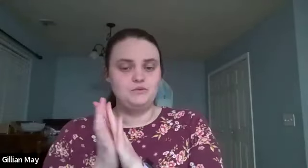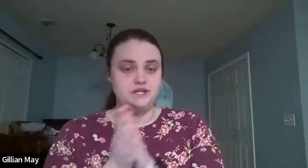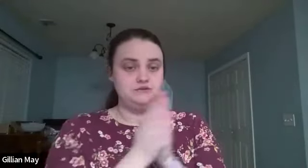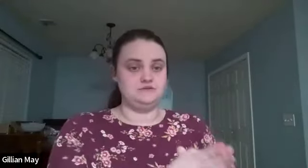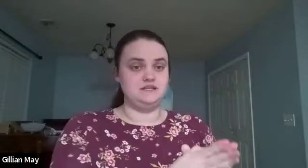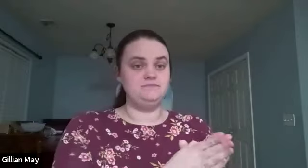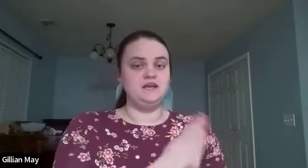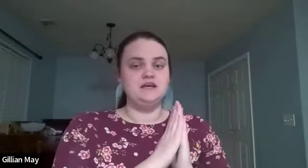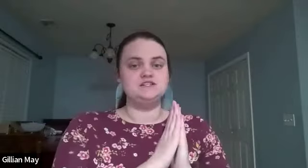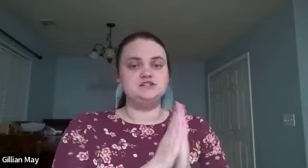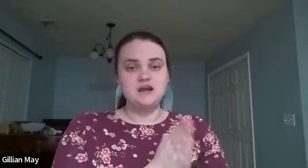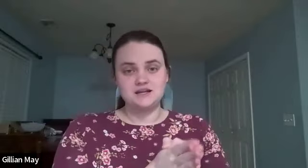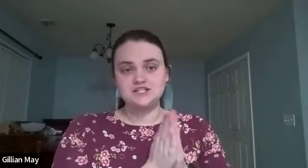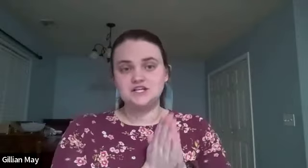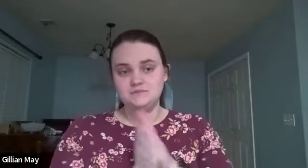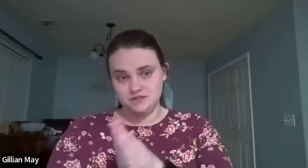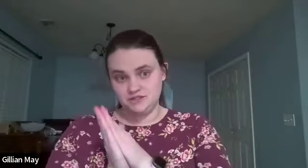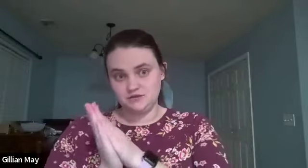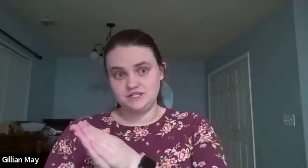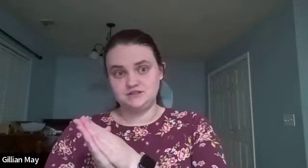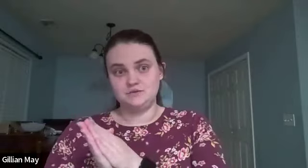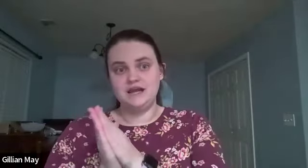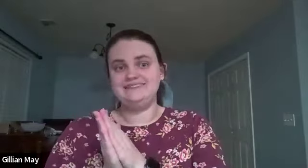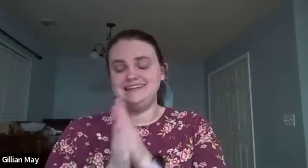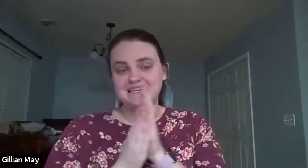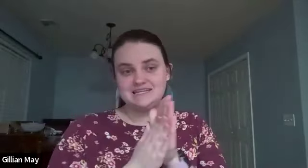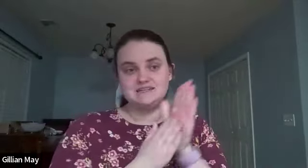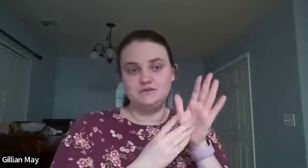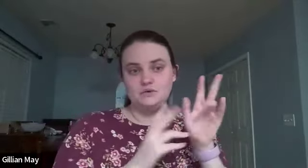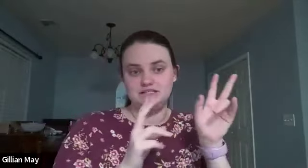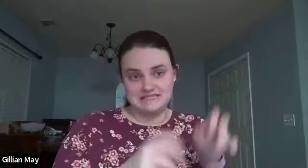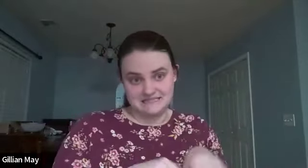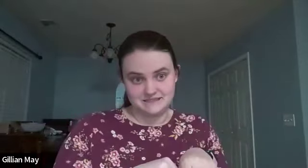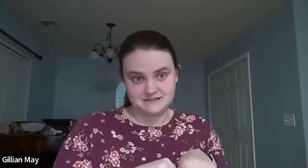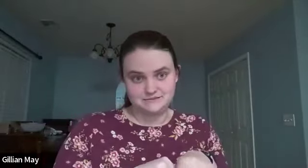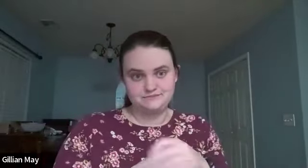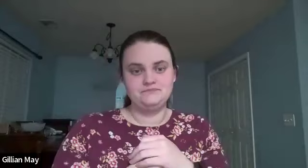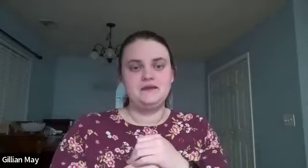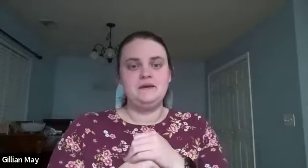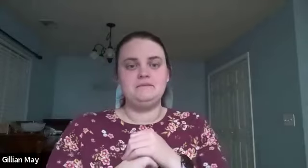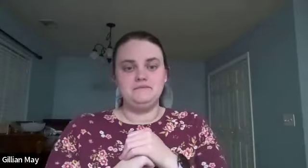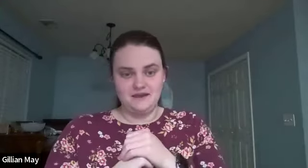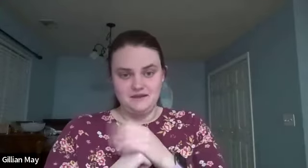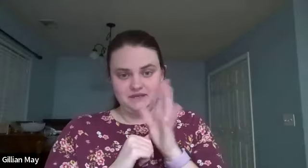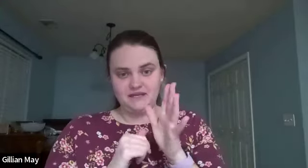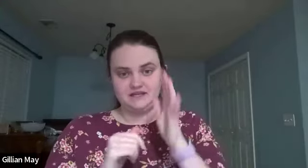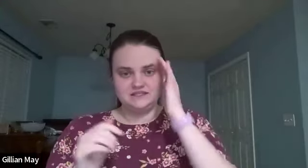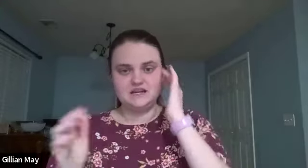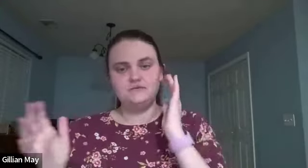when you use them is you are actually going to put your question word at the end of your sentence. Yeah, meaning instead of